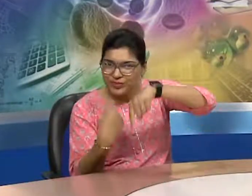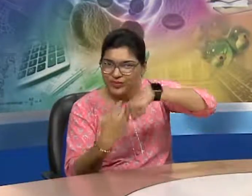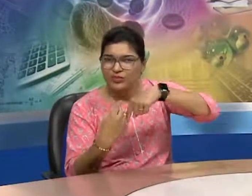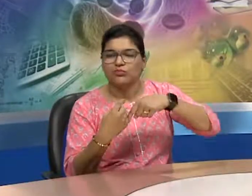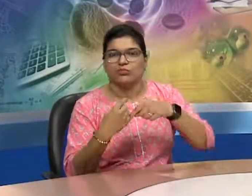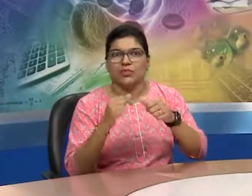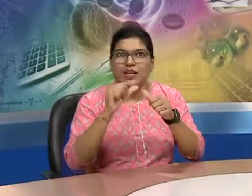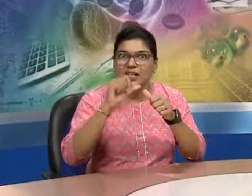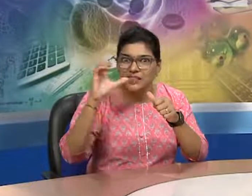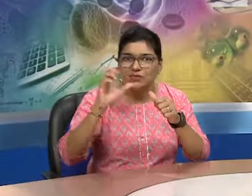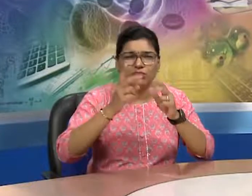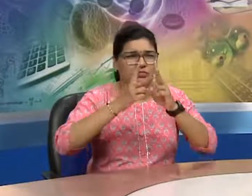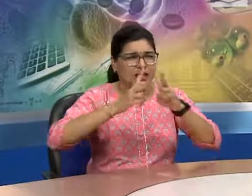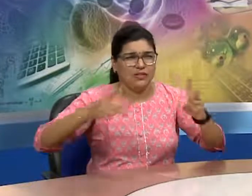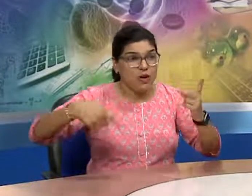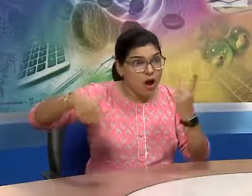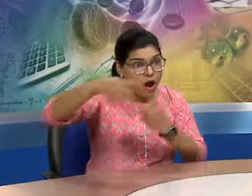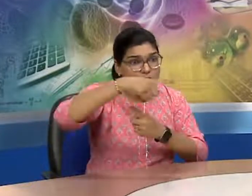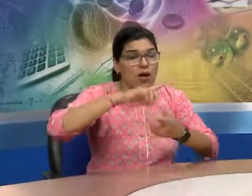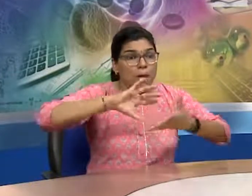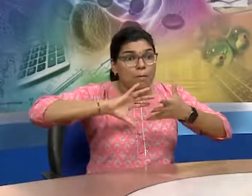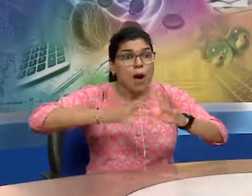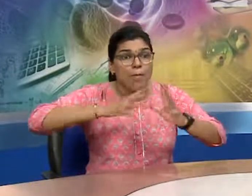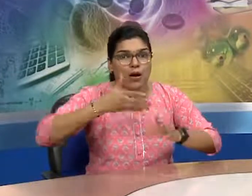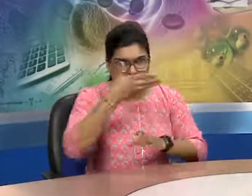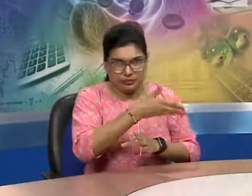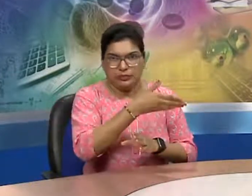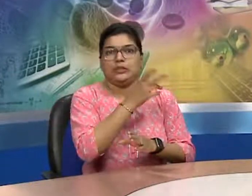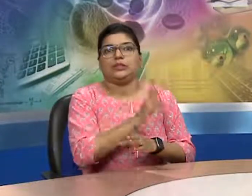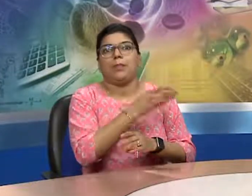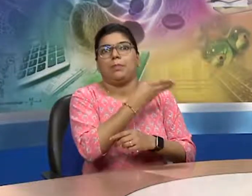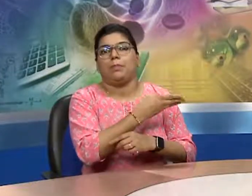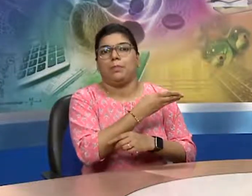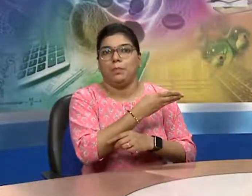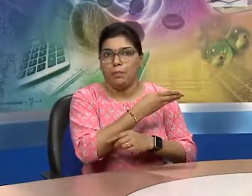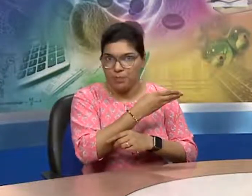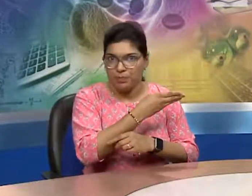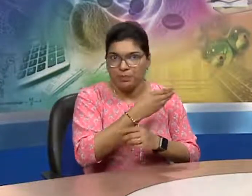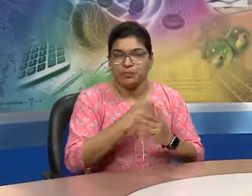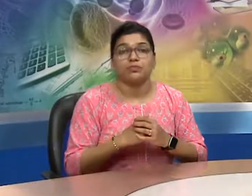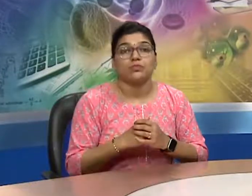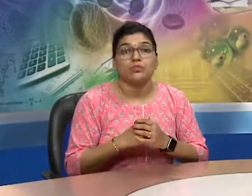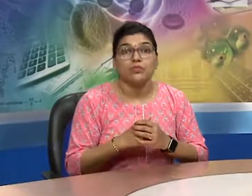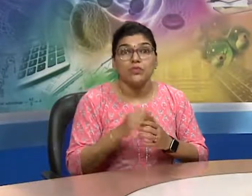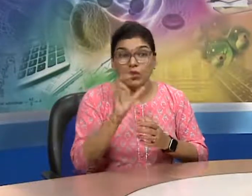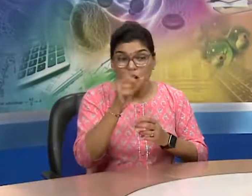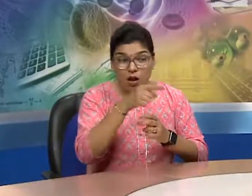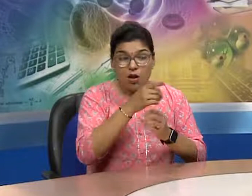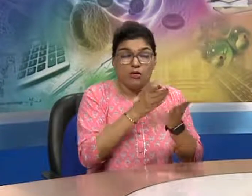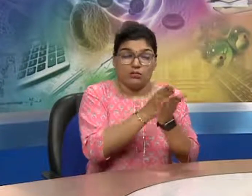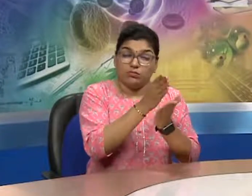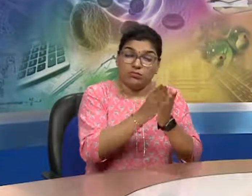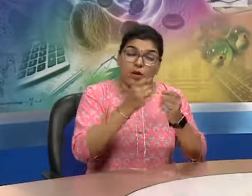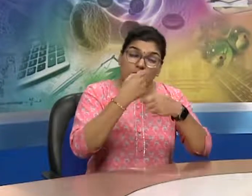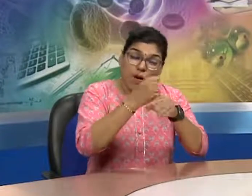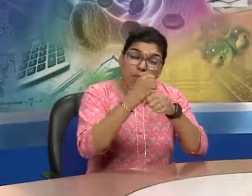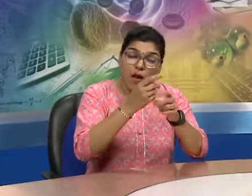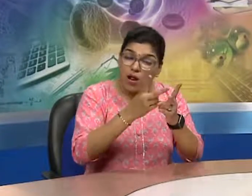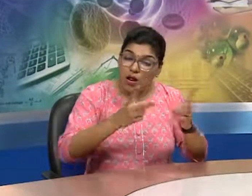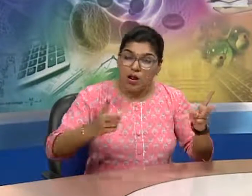like electronic items which we use at our home. In those items also we use many minerals. So